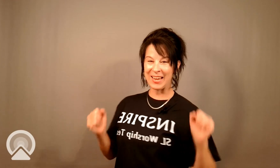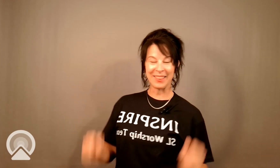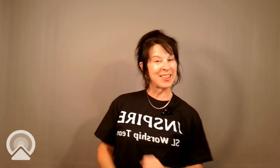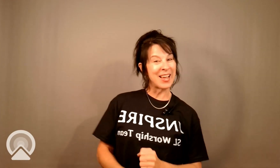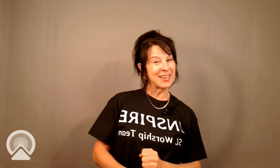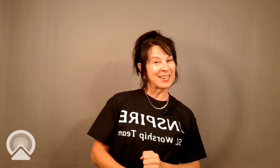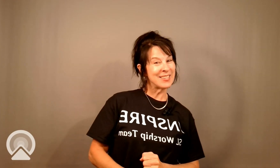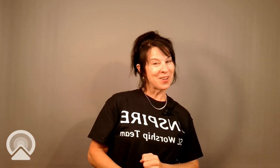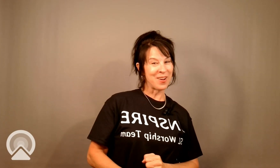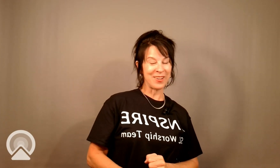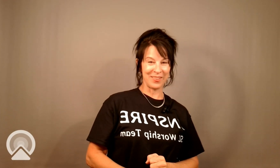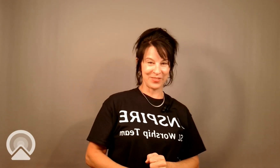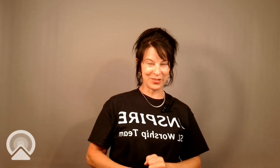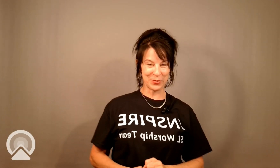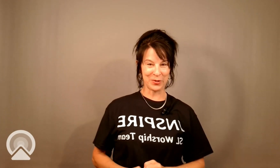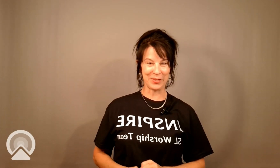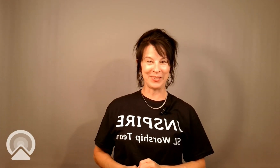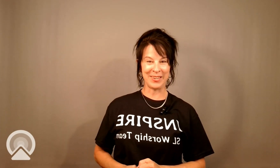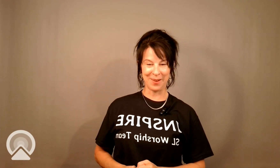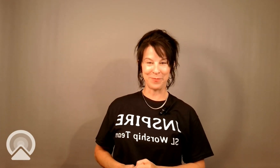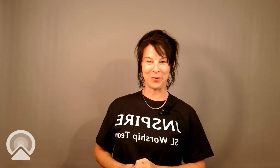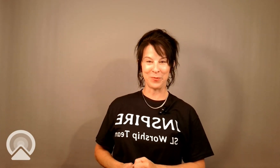And that is all of tutorial number 1.